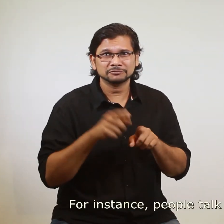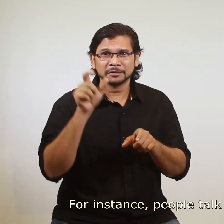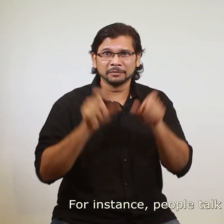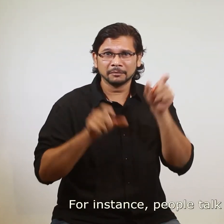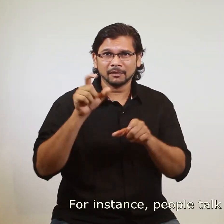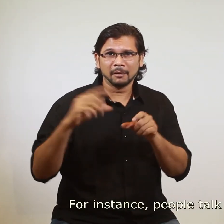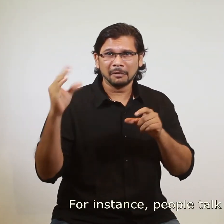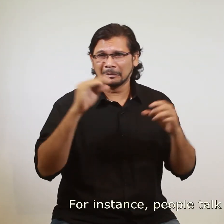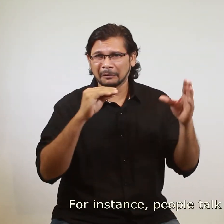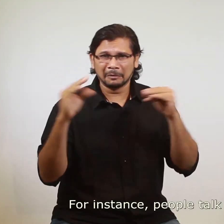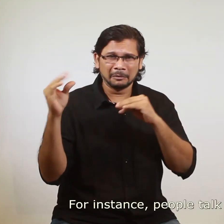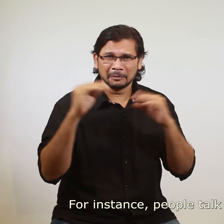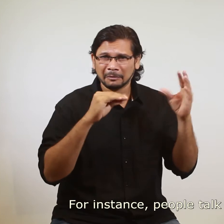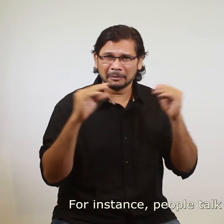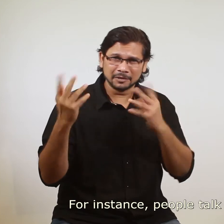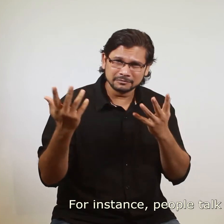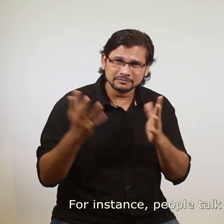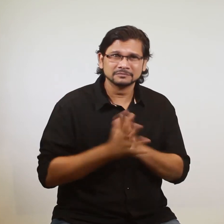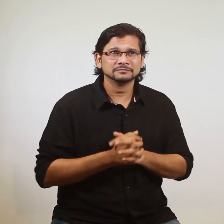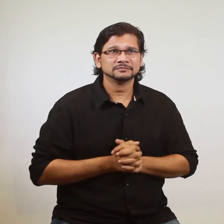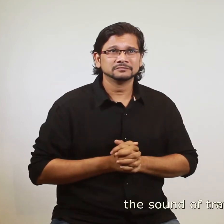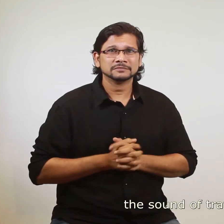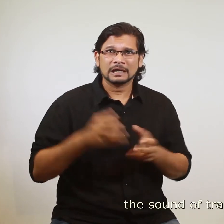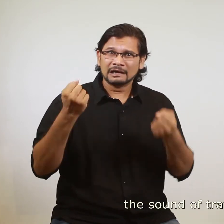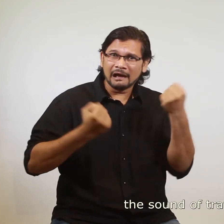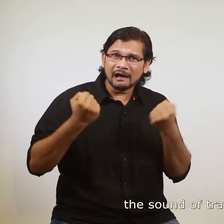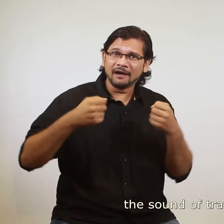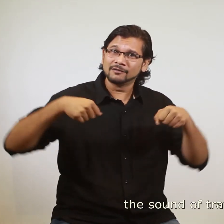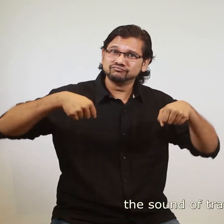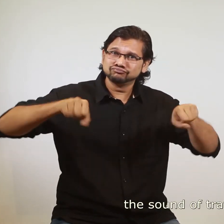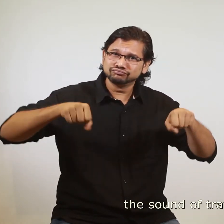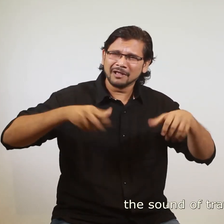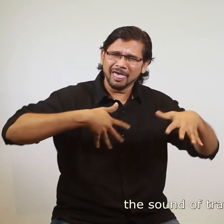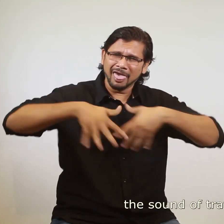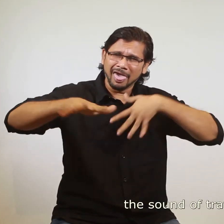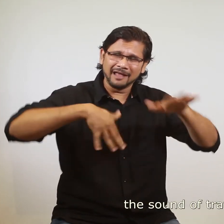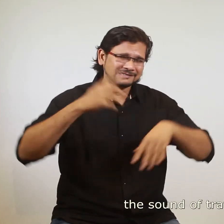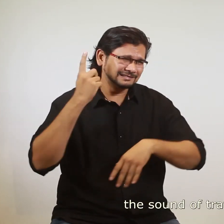For instance, people talk all the time, the sounds of traffic,